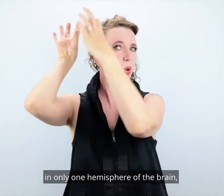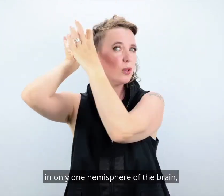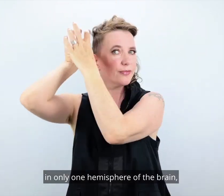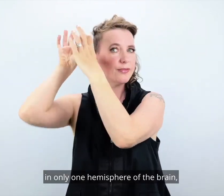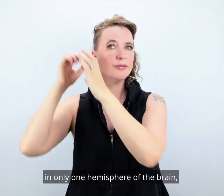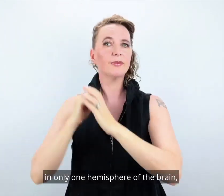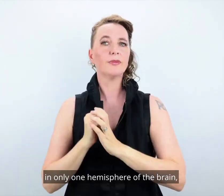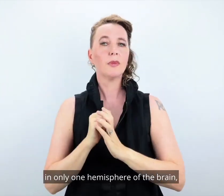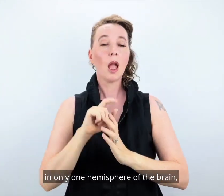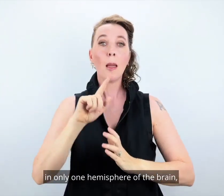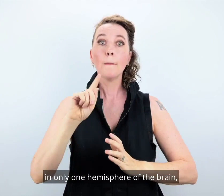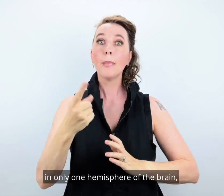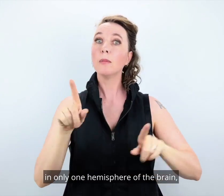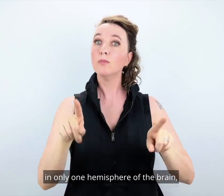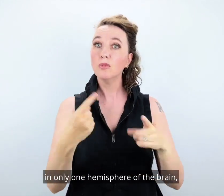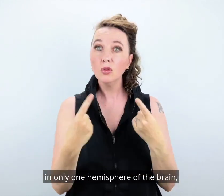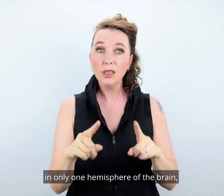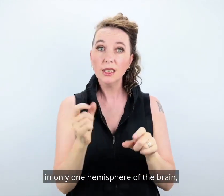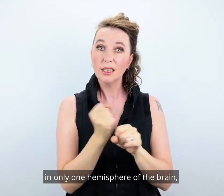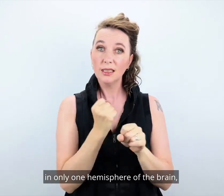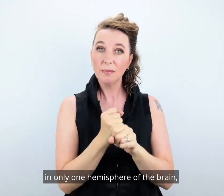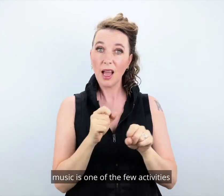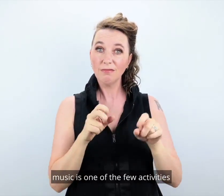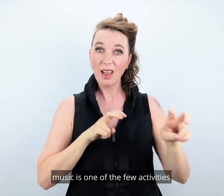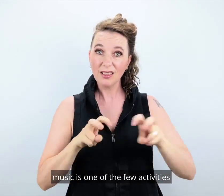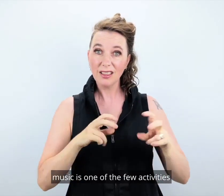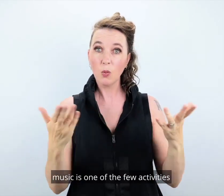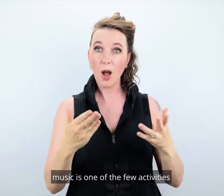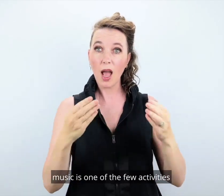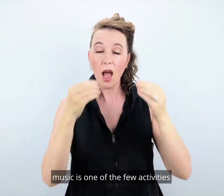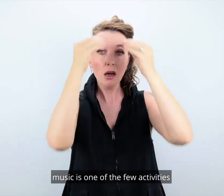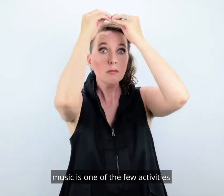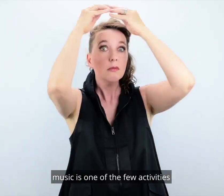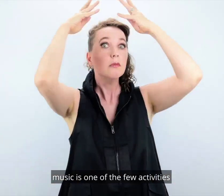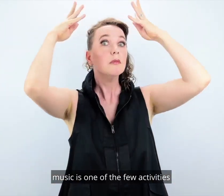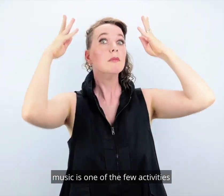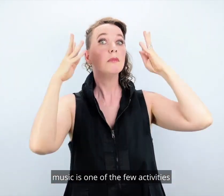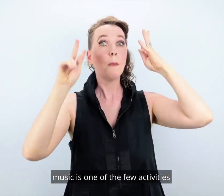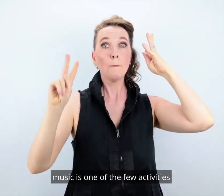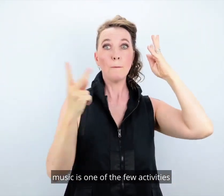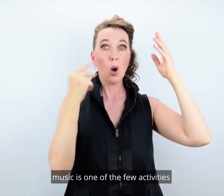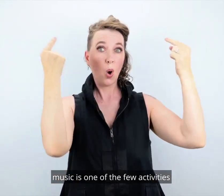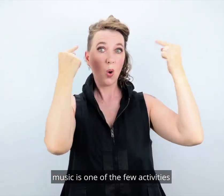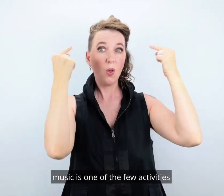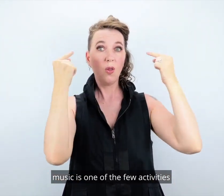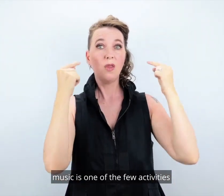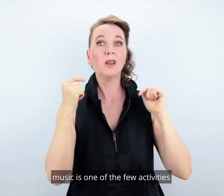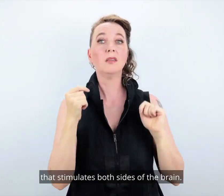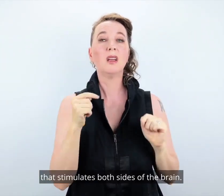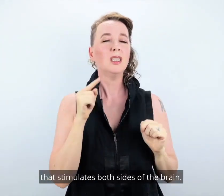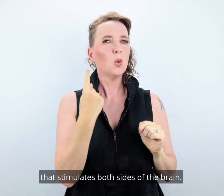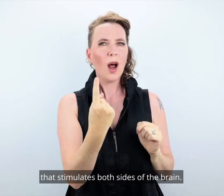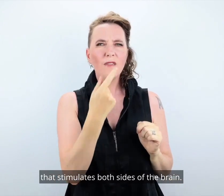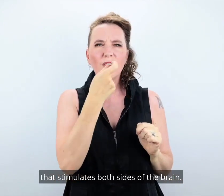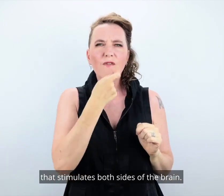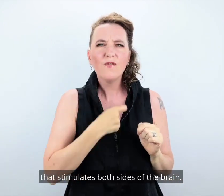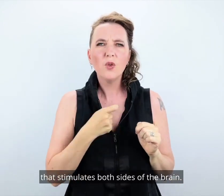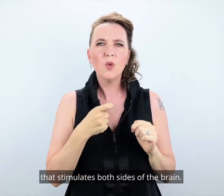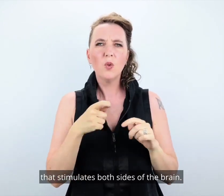hemisphere of the brain, music is one of the few activities that stimulates both